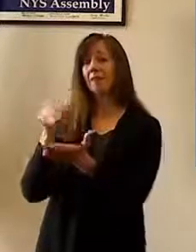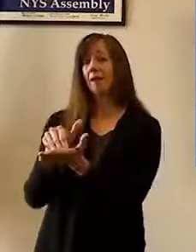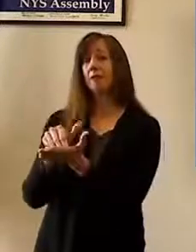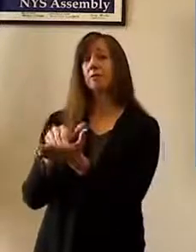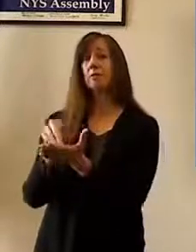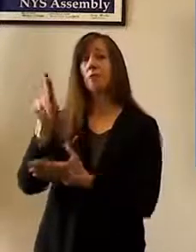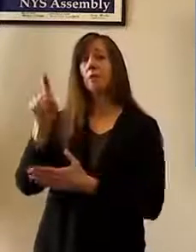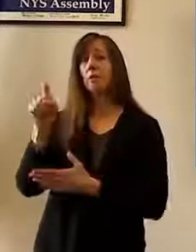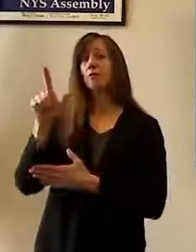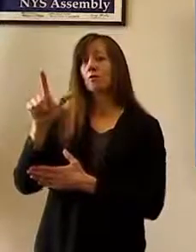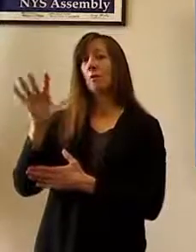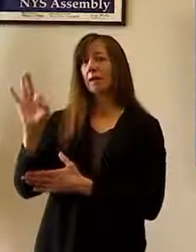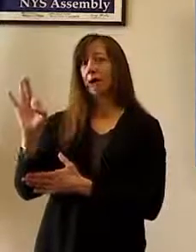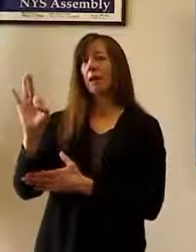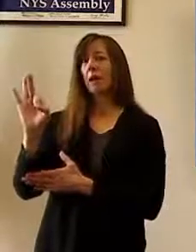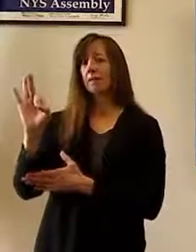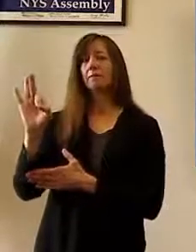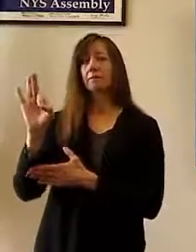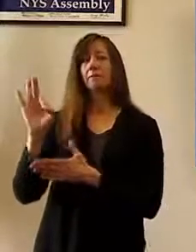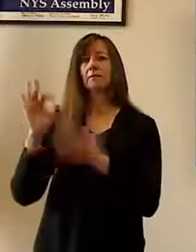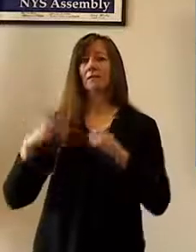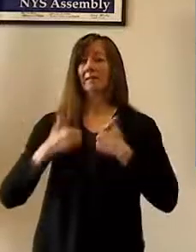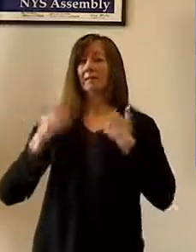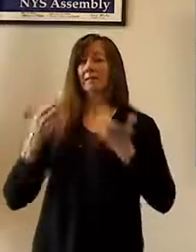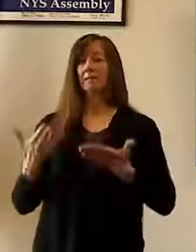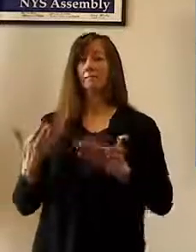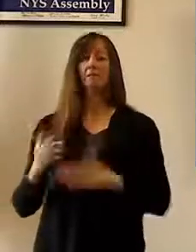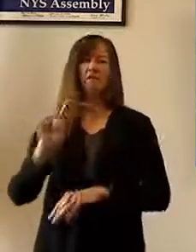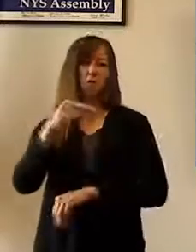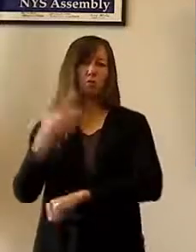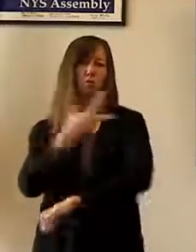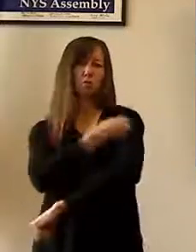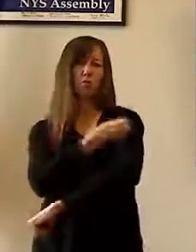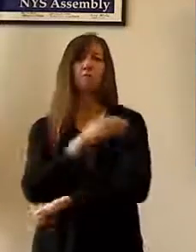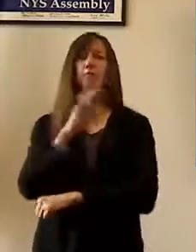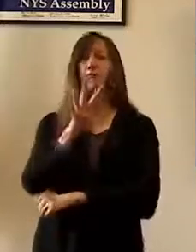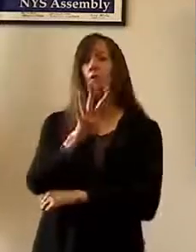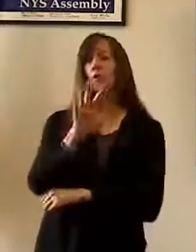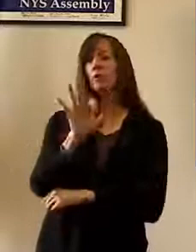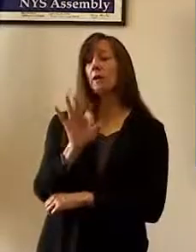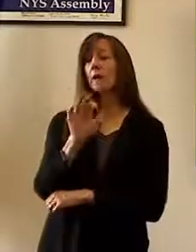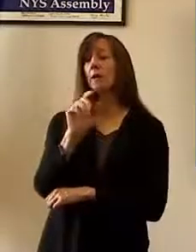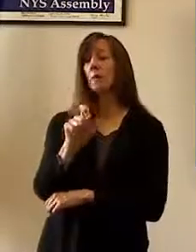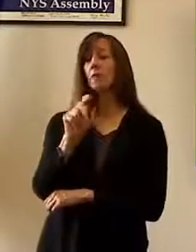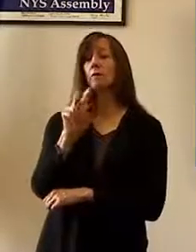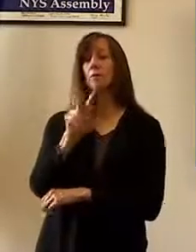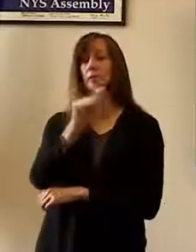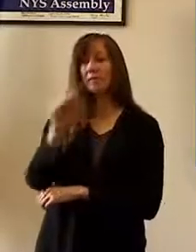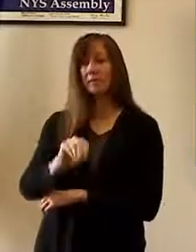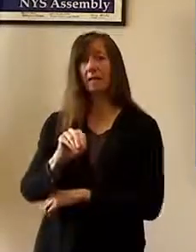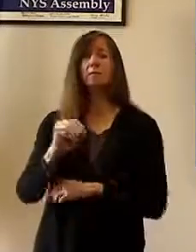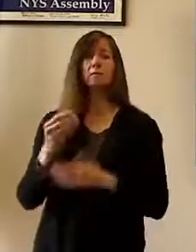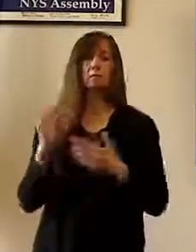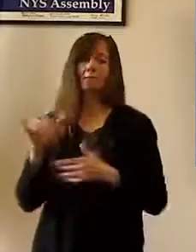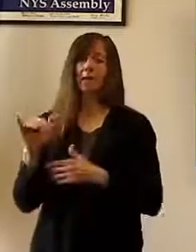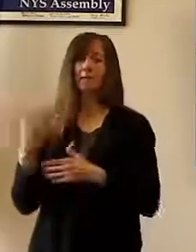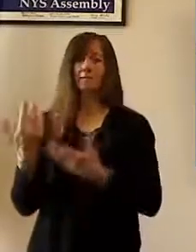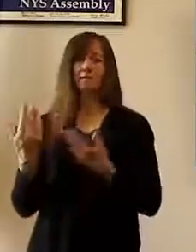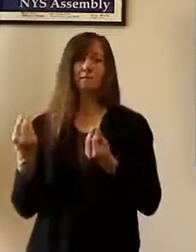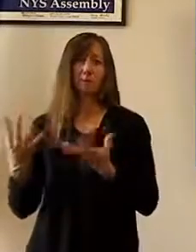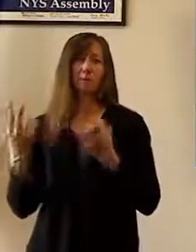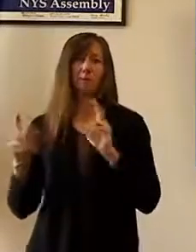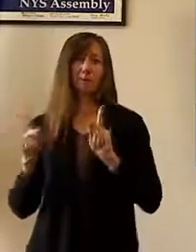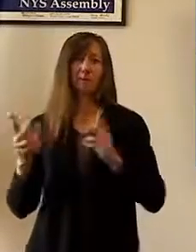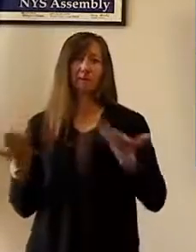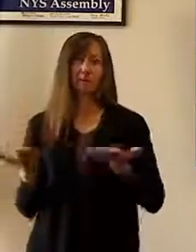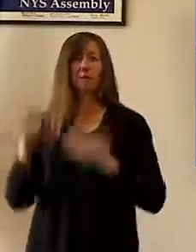123,129 residents have received at least their first dose, 41.9%, 42% of Dutchess County's residents receiving their first dose. Keep